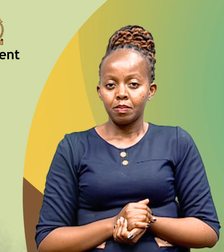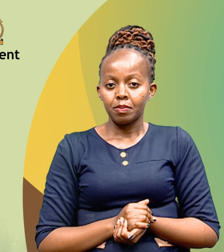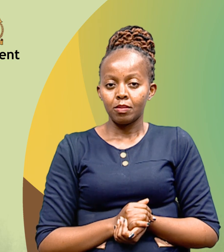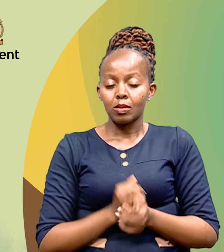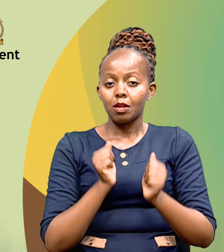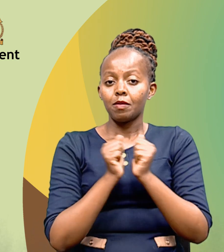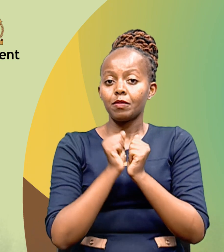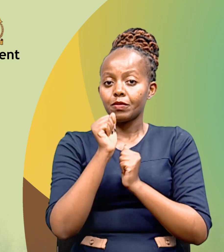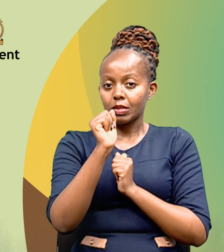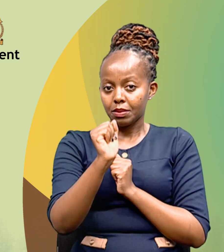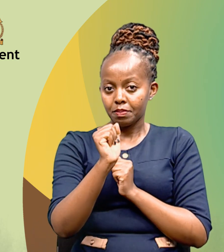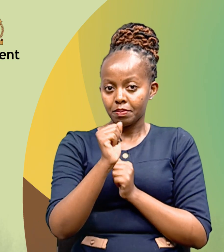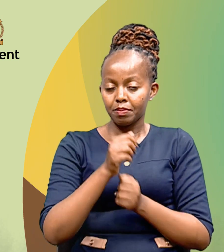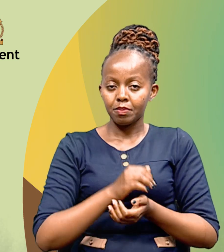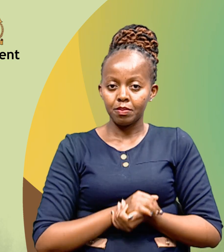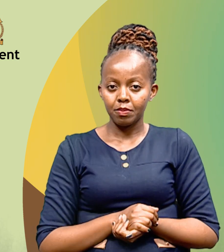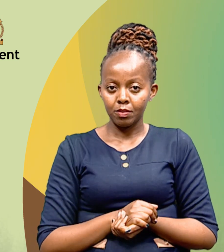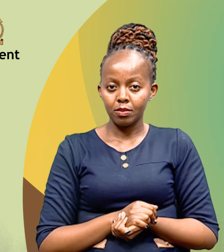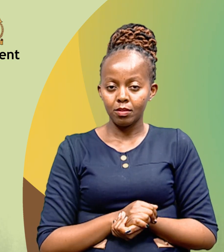15.